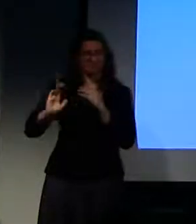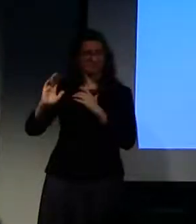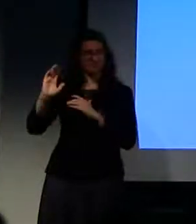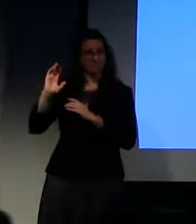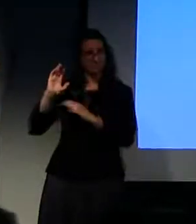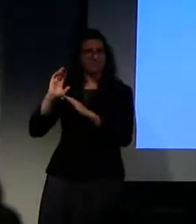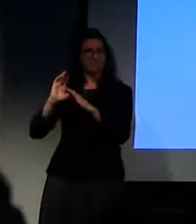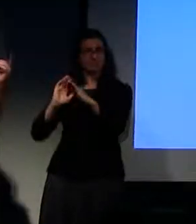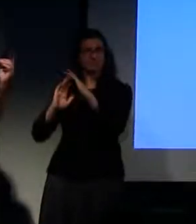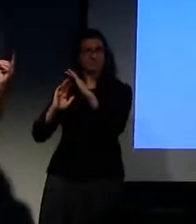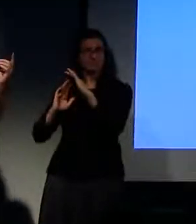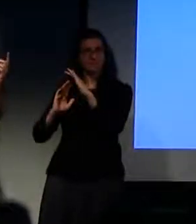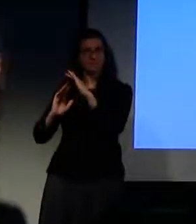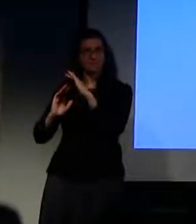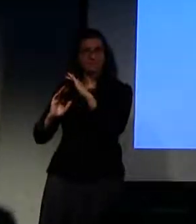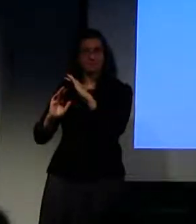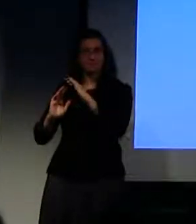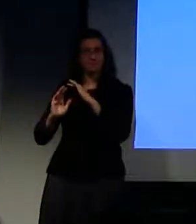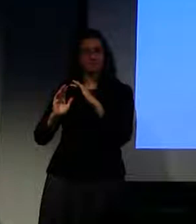To be absolved.